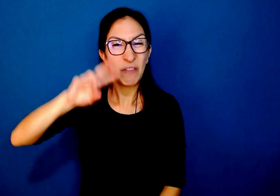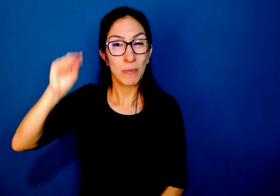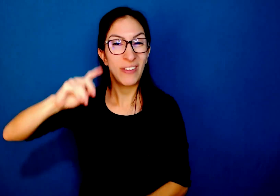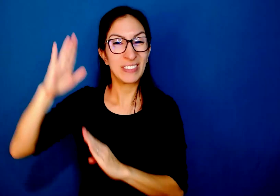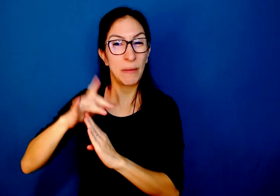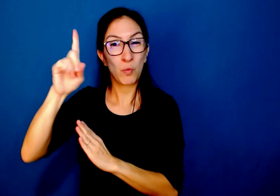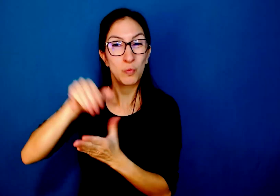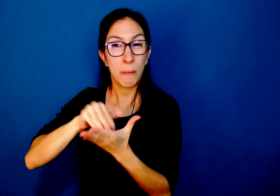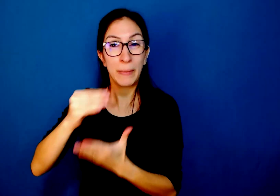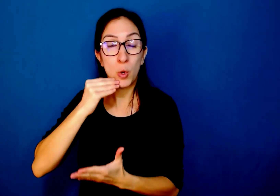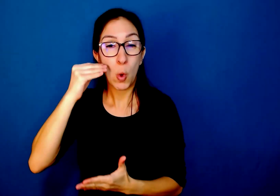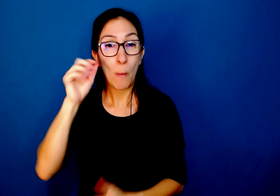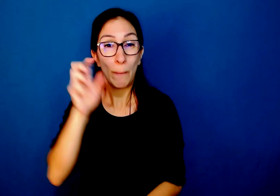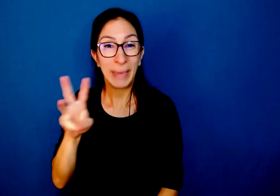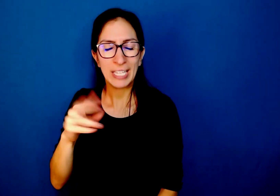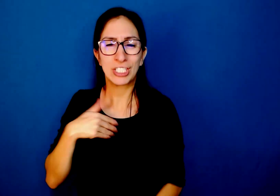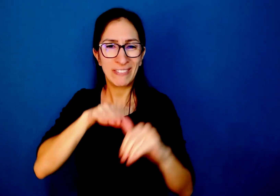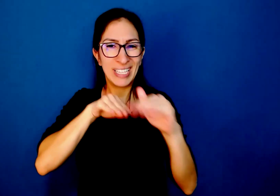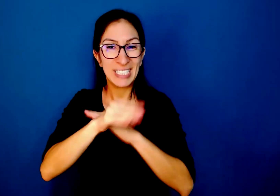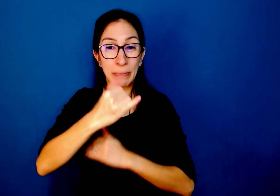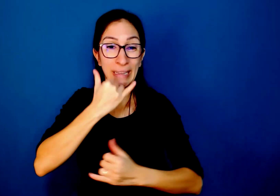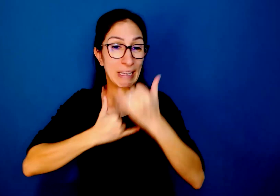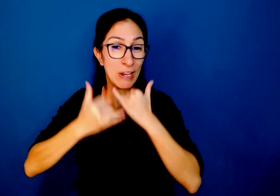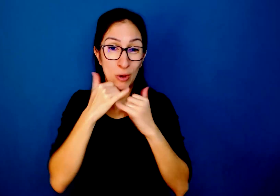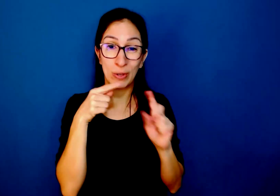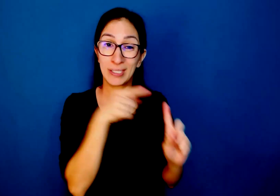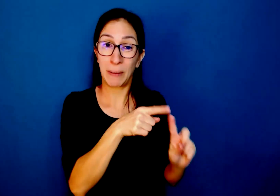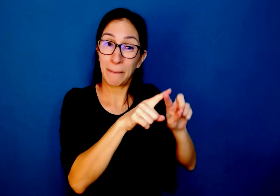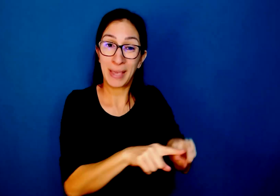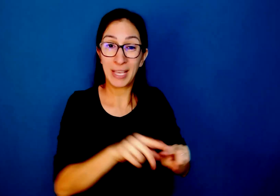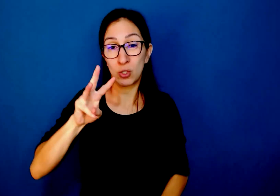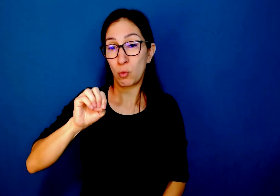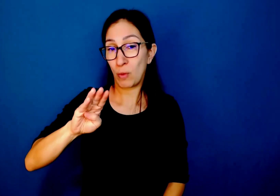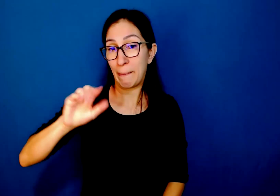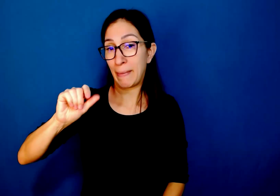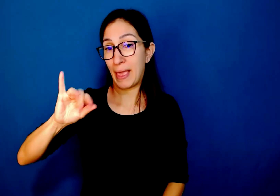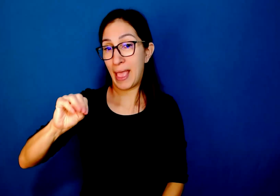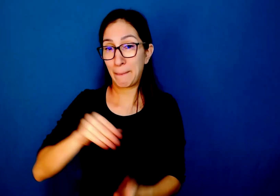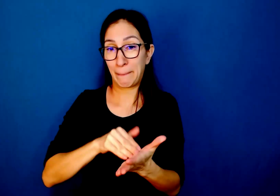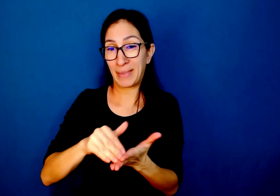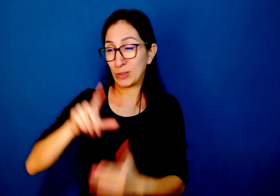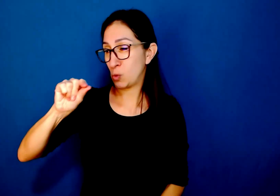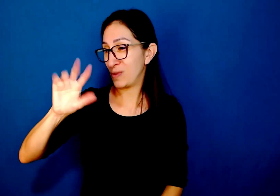have accessibility errors, according to the WebA Million 2025 survey.